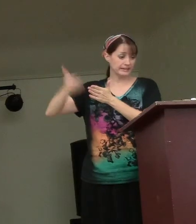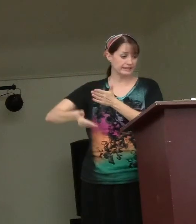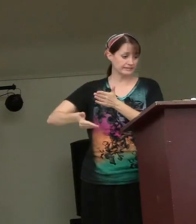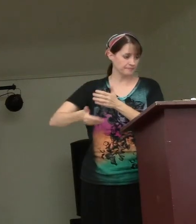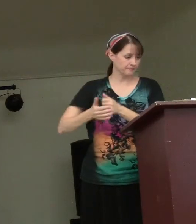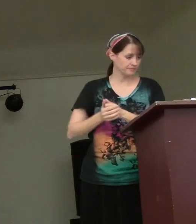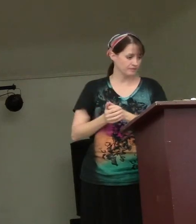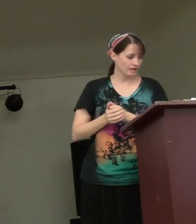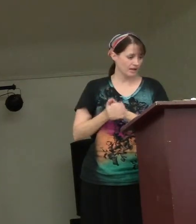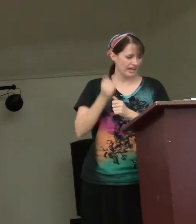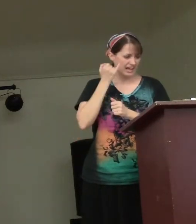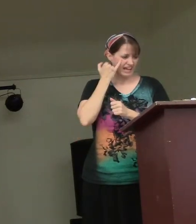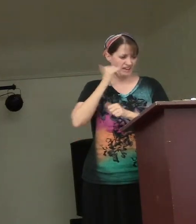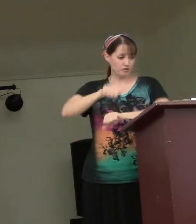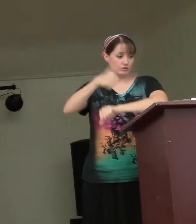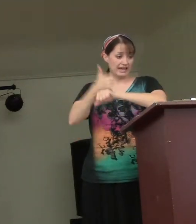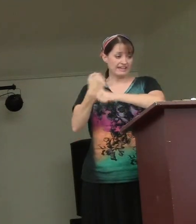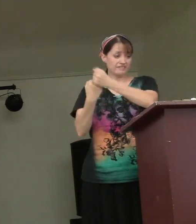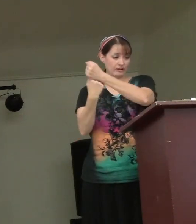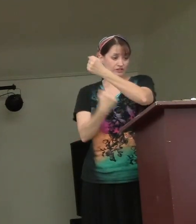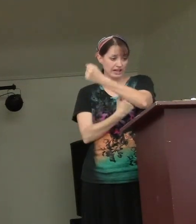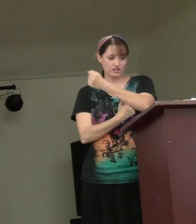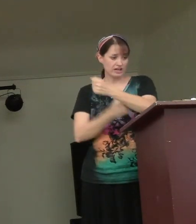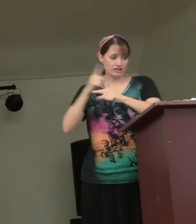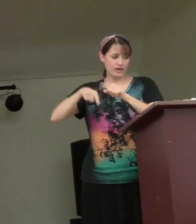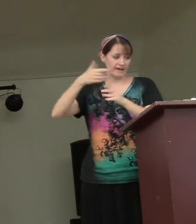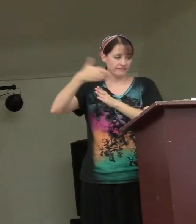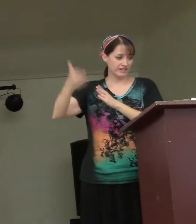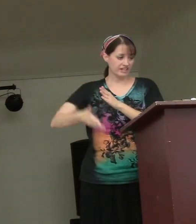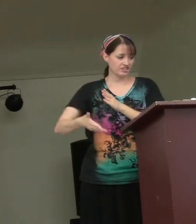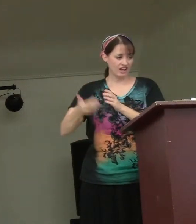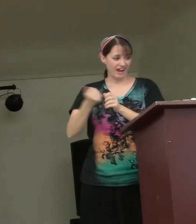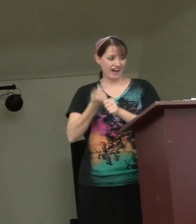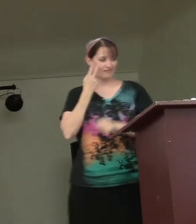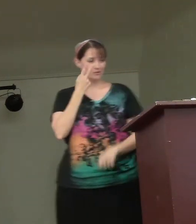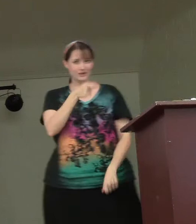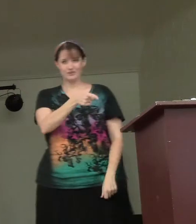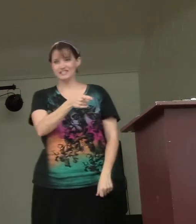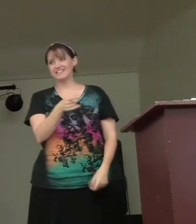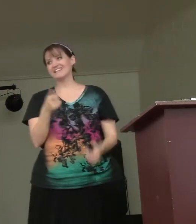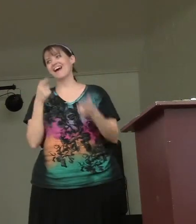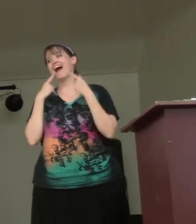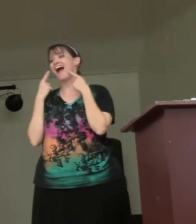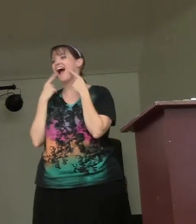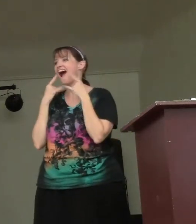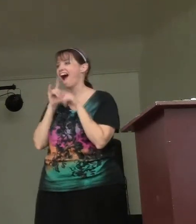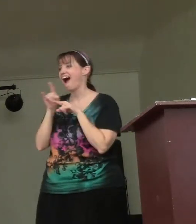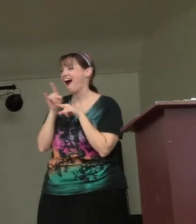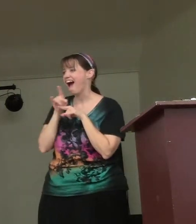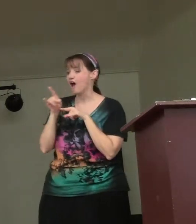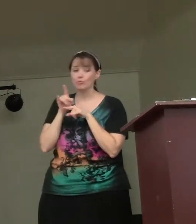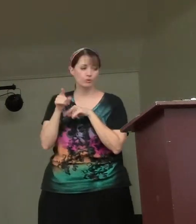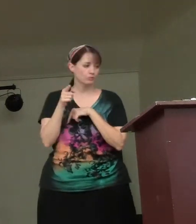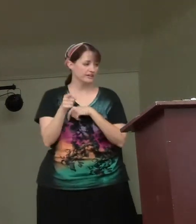it? If you lay the foundation and you can't finish, everyone who sees it will